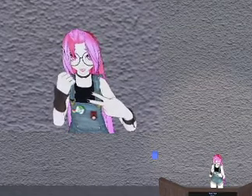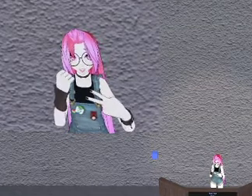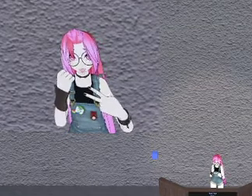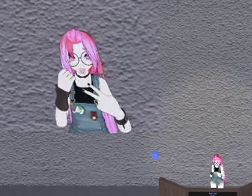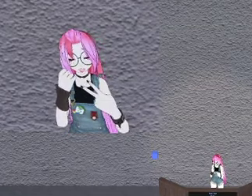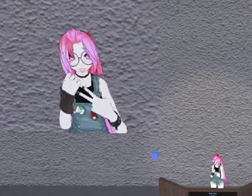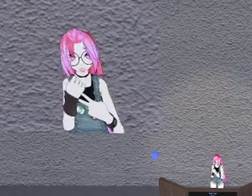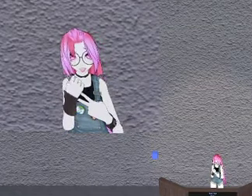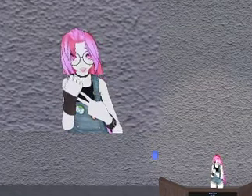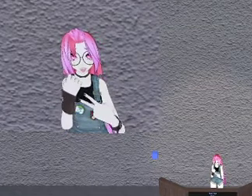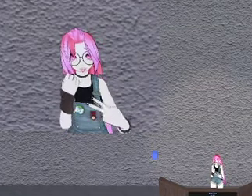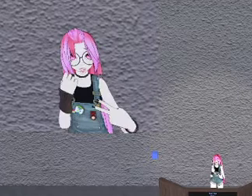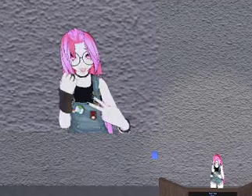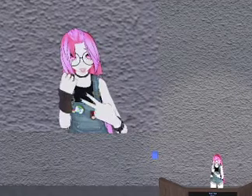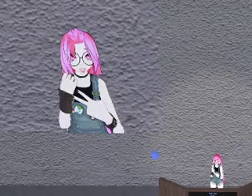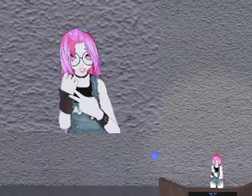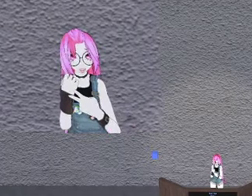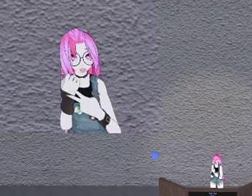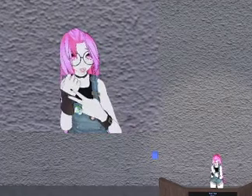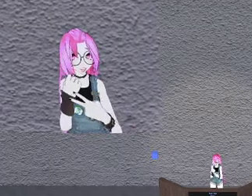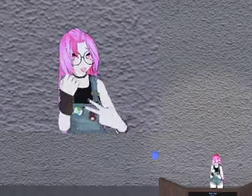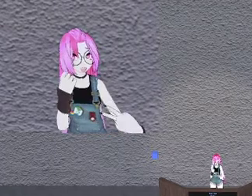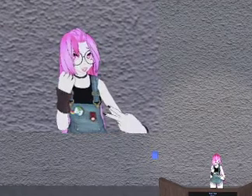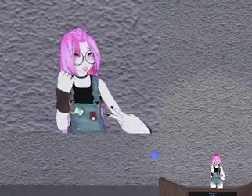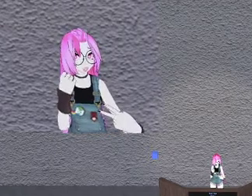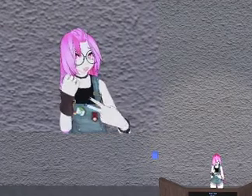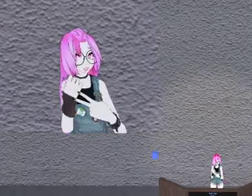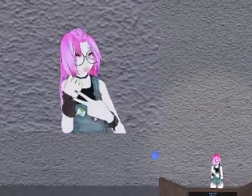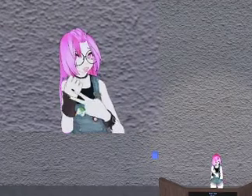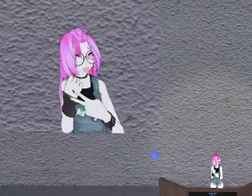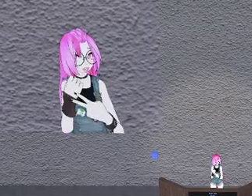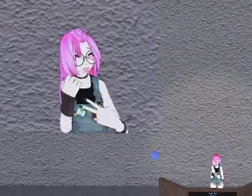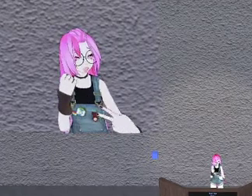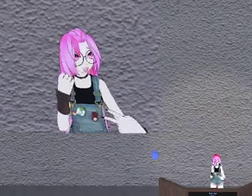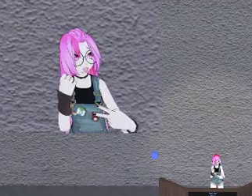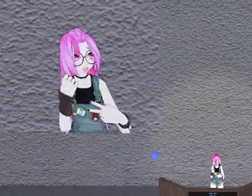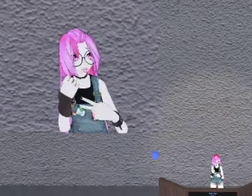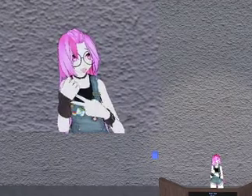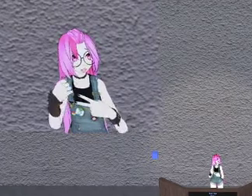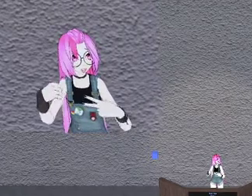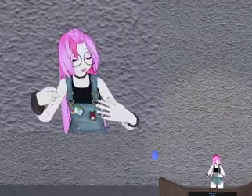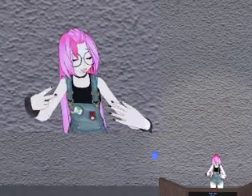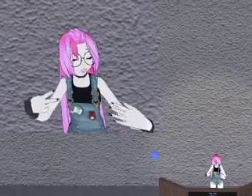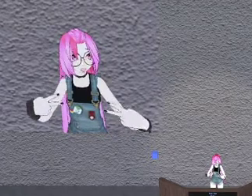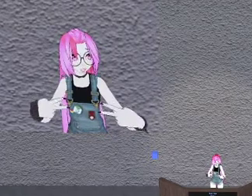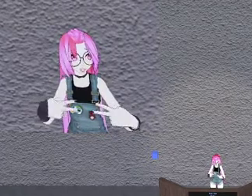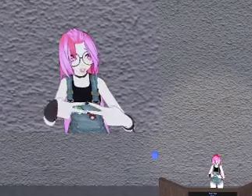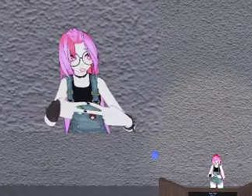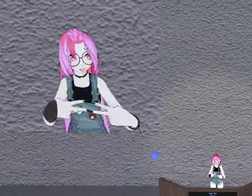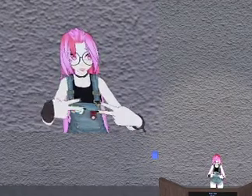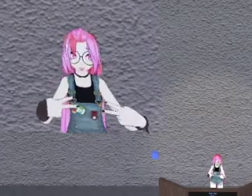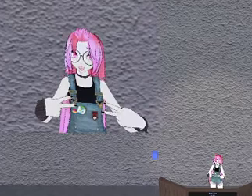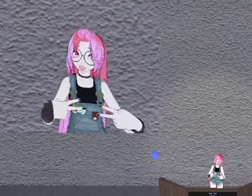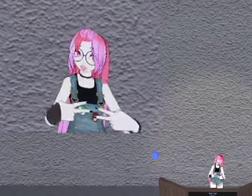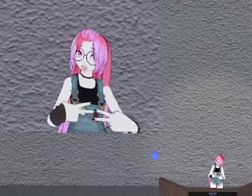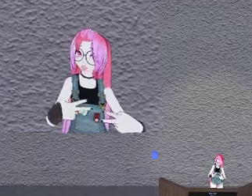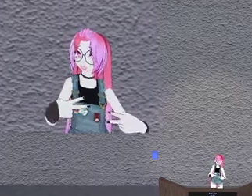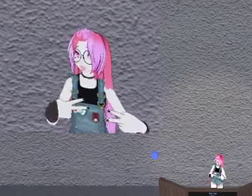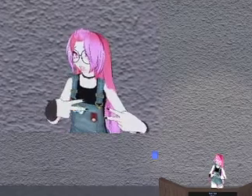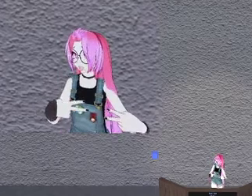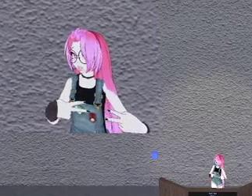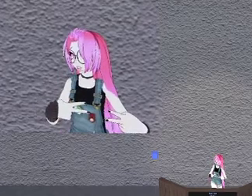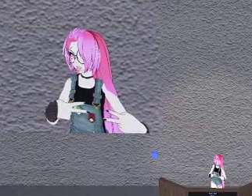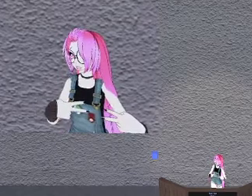and charge is you're doing this. You're charging something. So kind of imagine like all those three put together is you